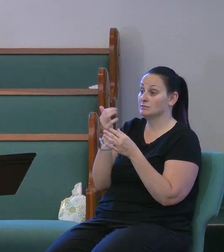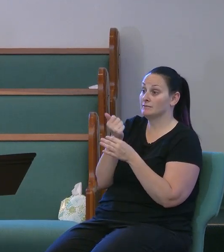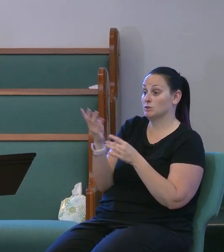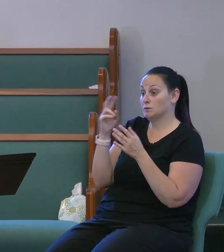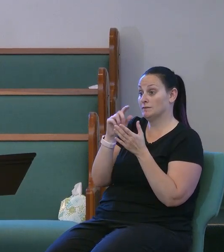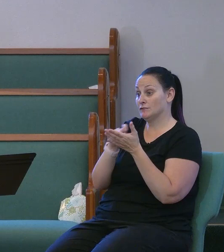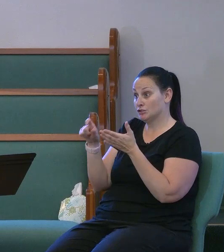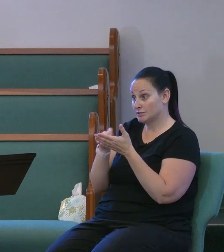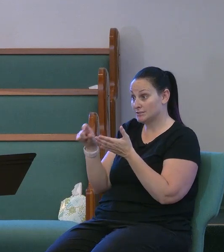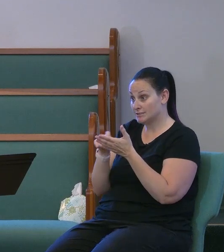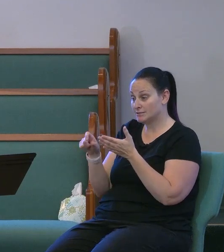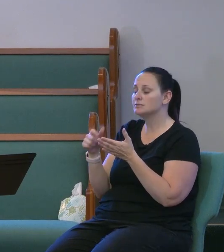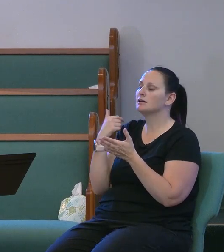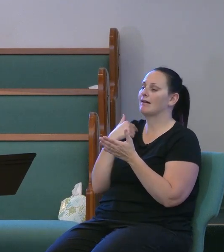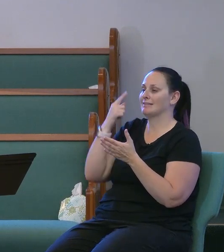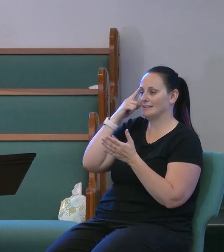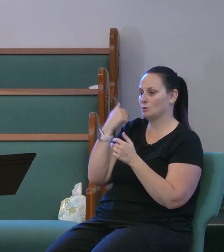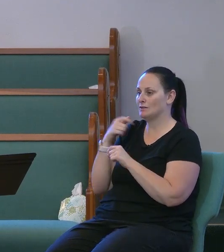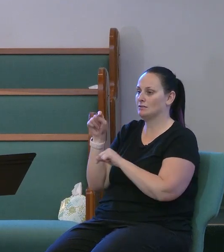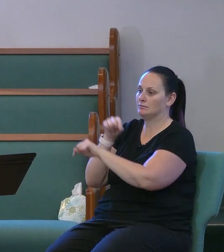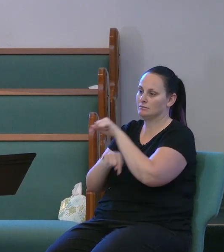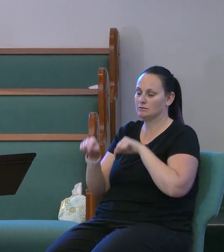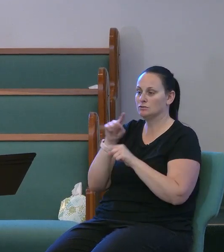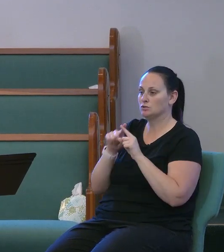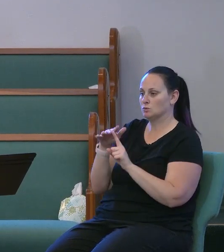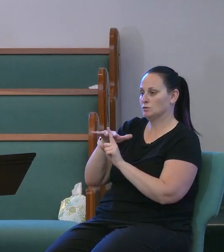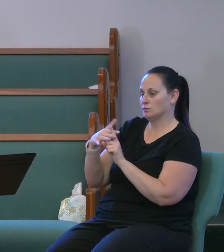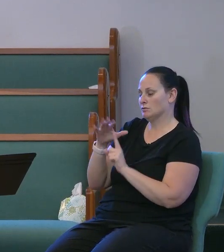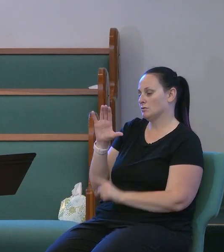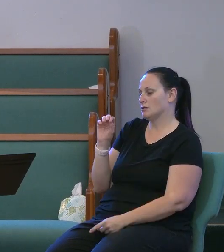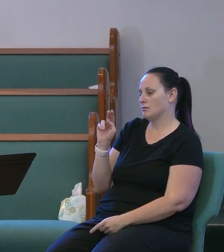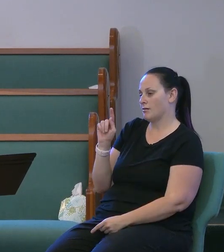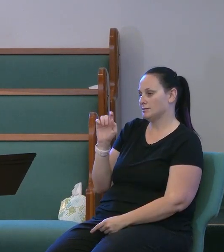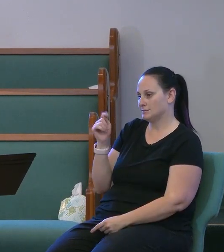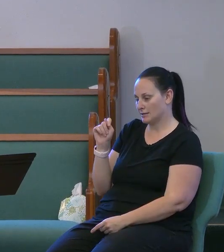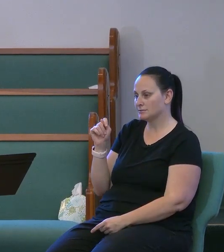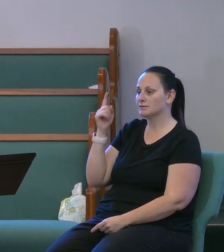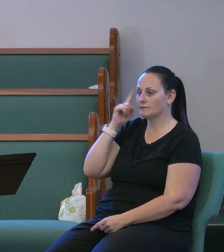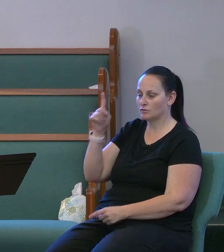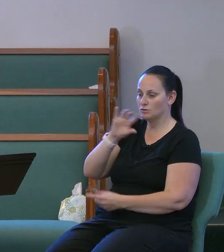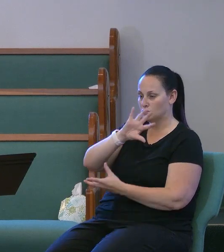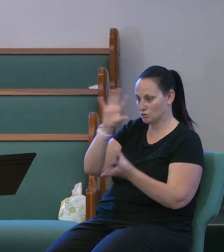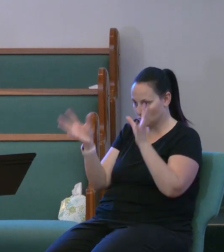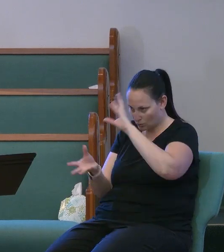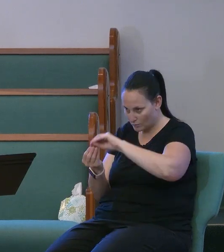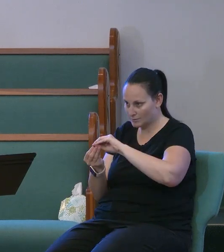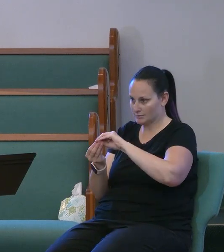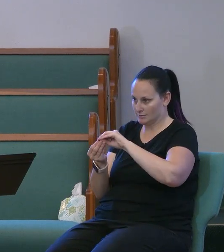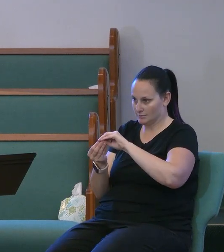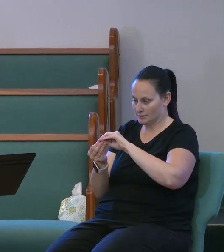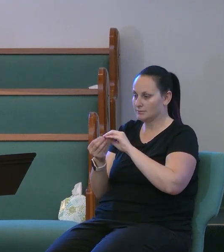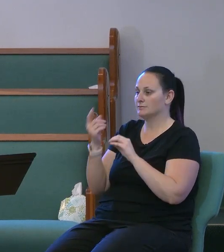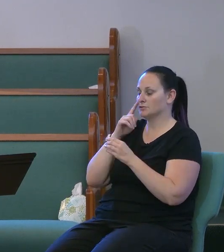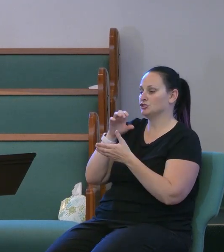making, I think we need to move back into the context of the totalness, the totality